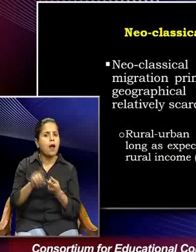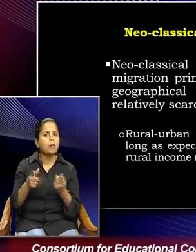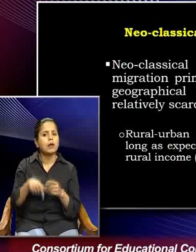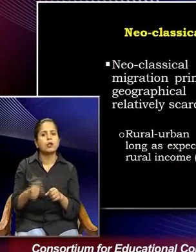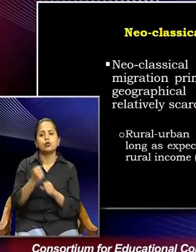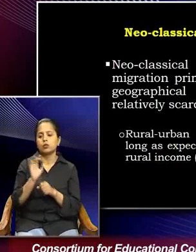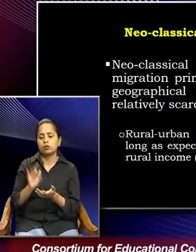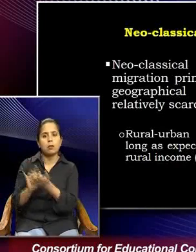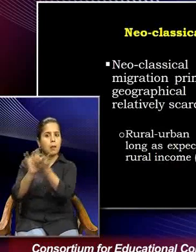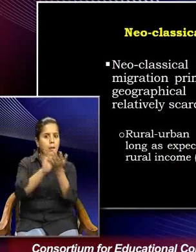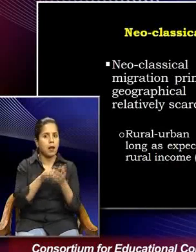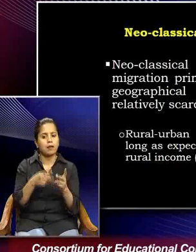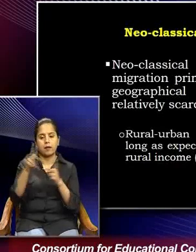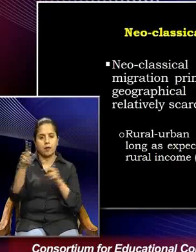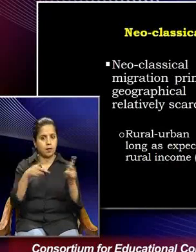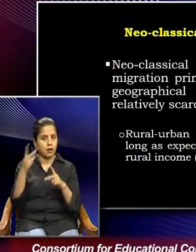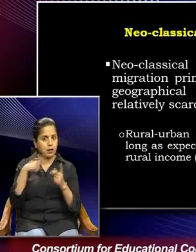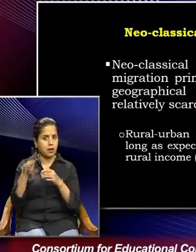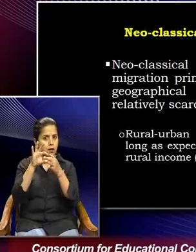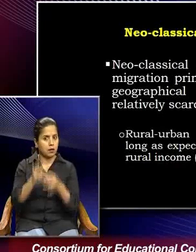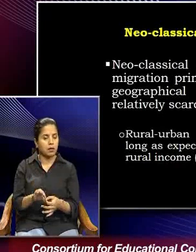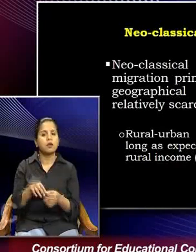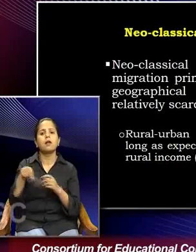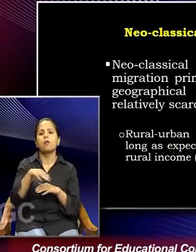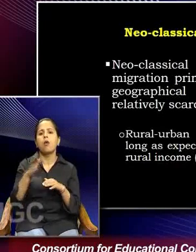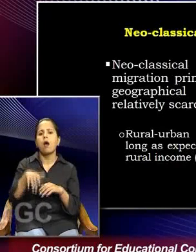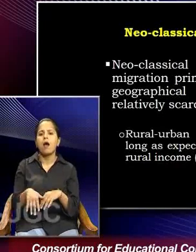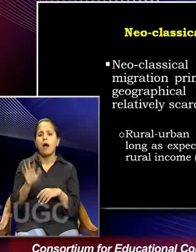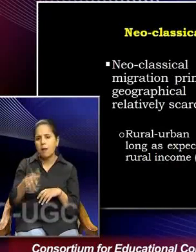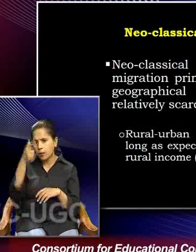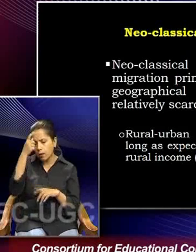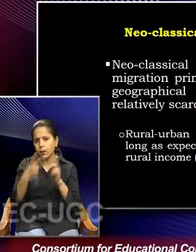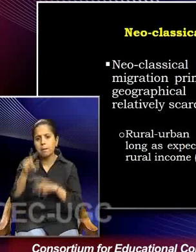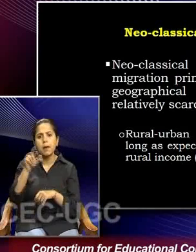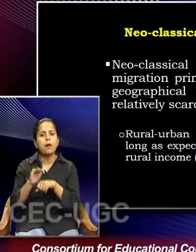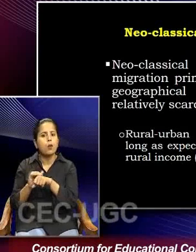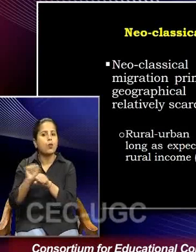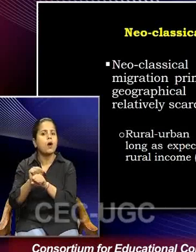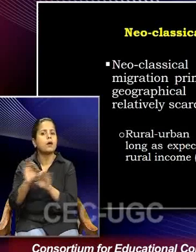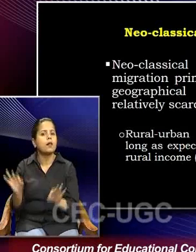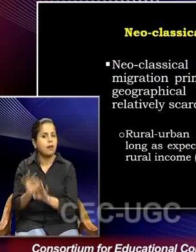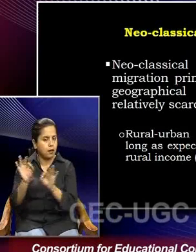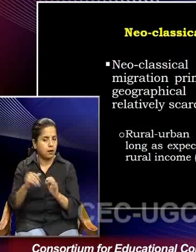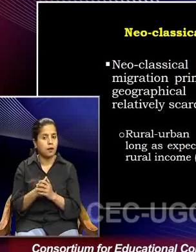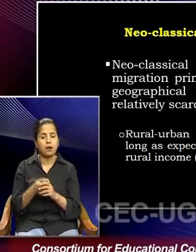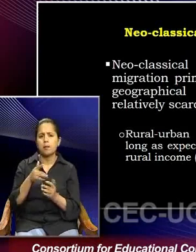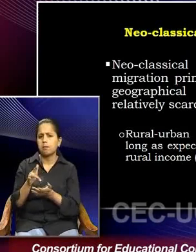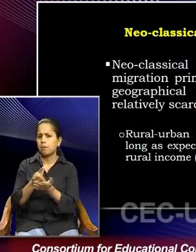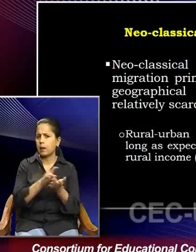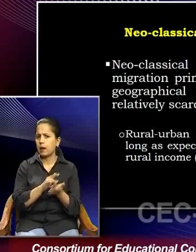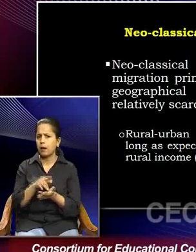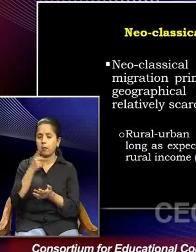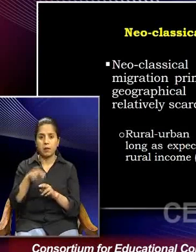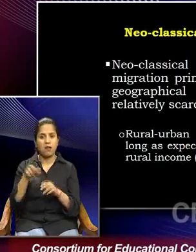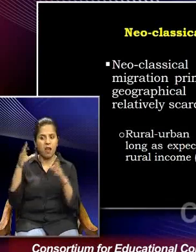geographical differences in the relatively scarcity of labor. So places where there is a